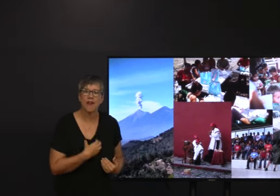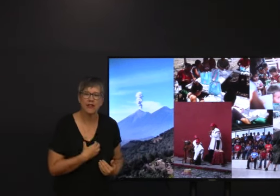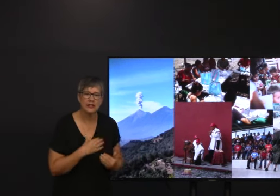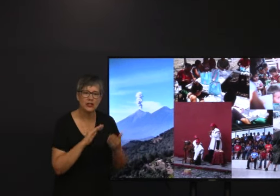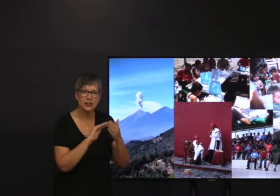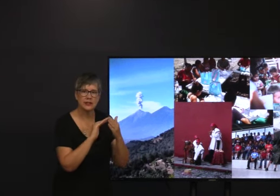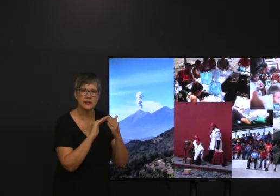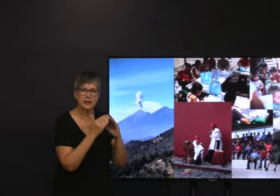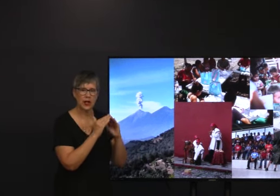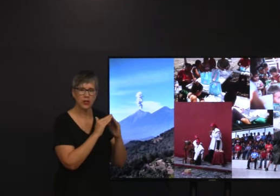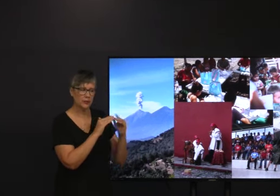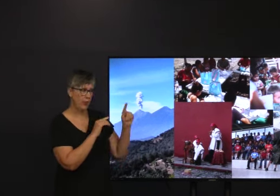We also have a